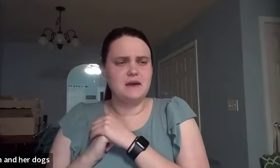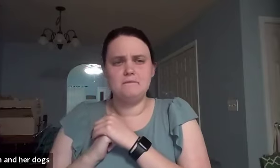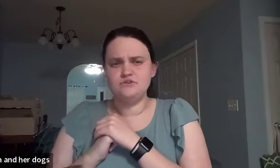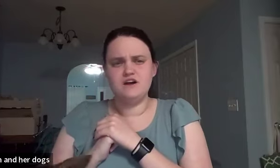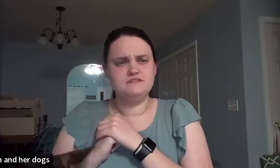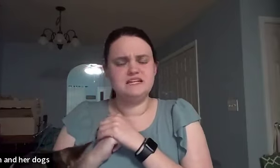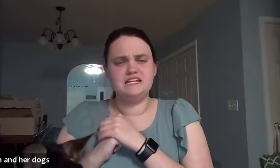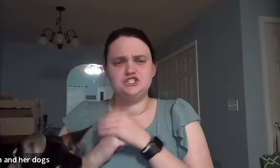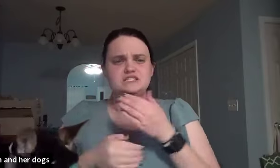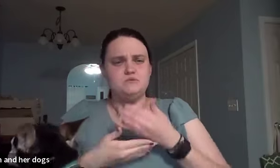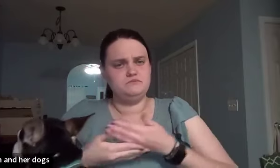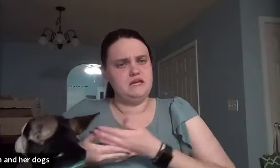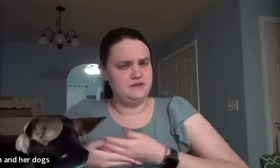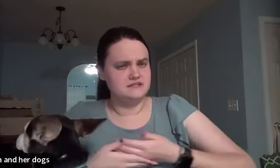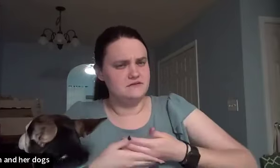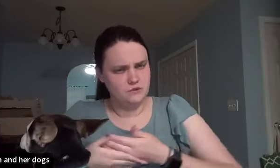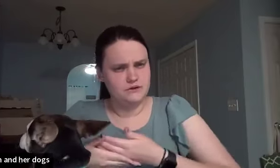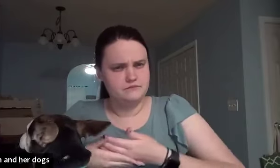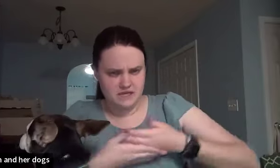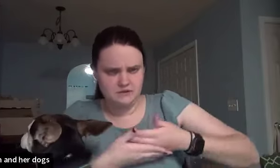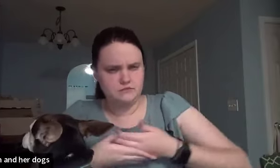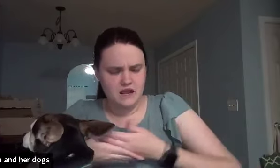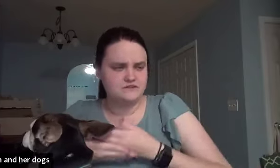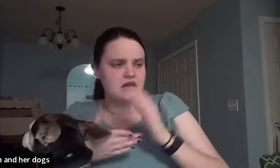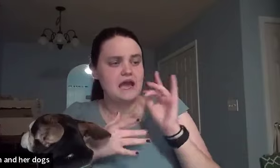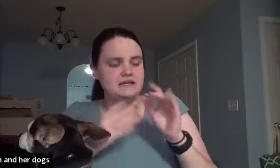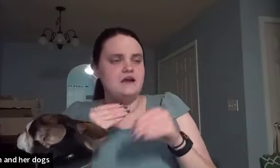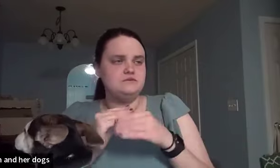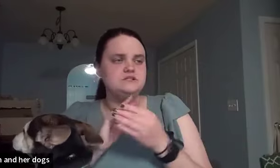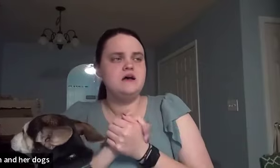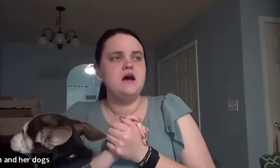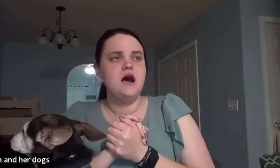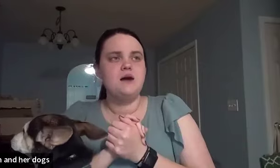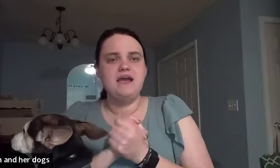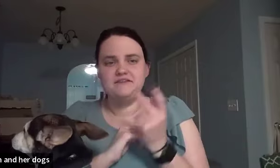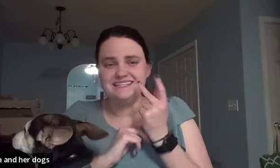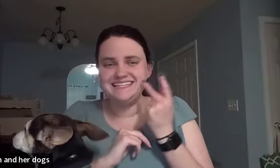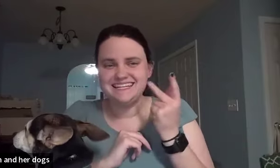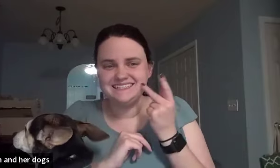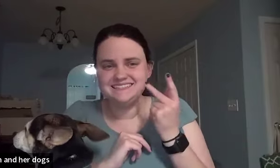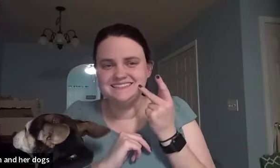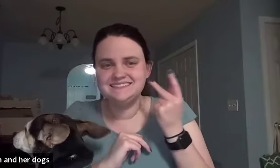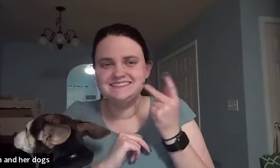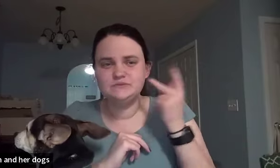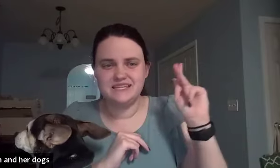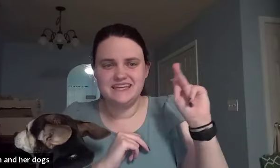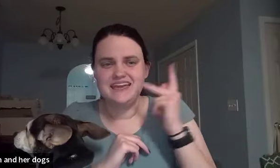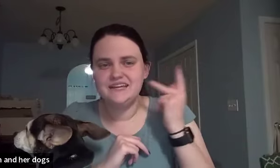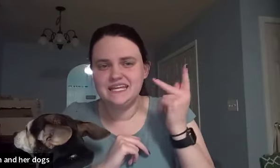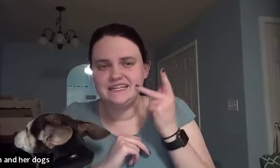that. Most often it is just the baby sign for it, baby added afterwards. I have seen kitten with the K,